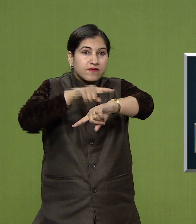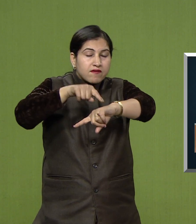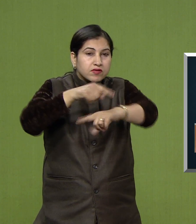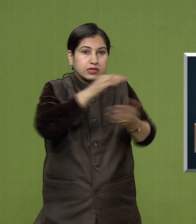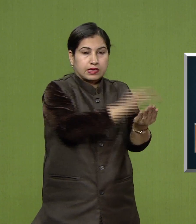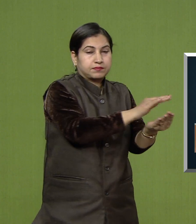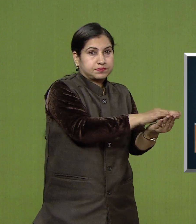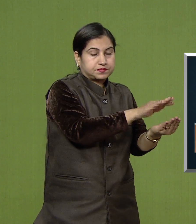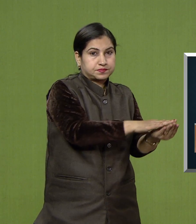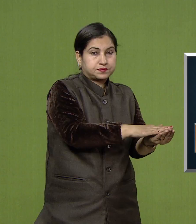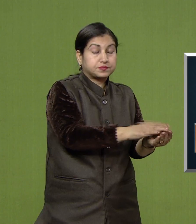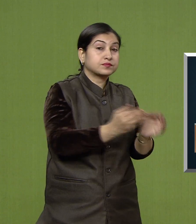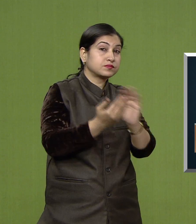For removing old henna stains from